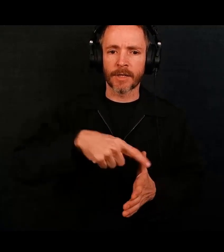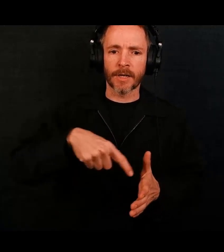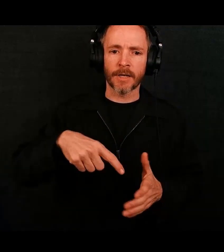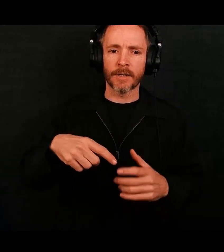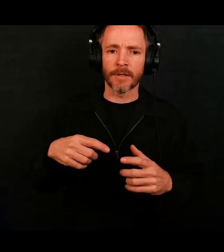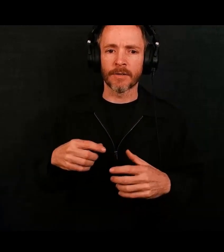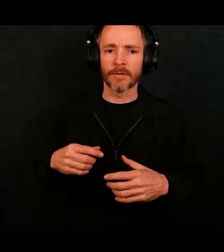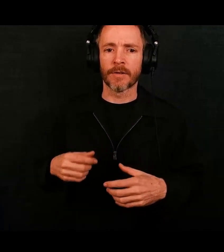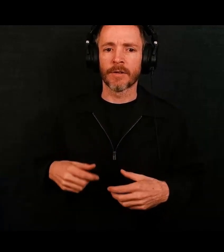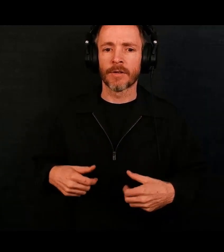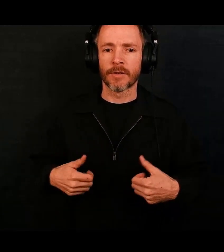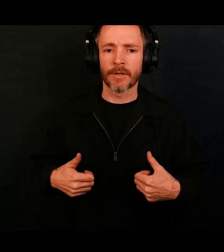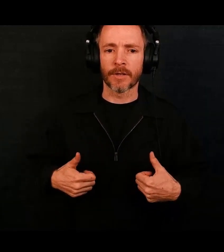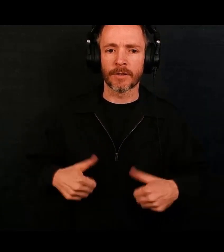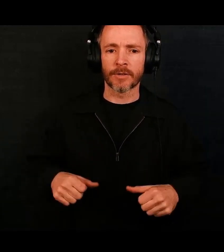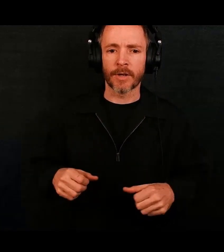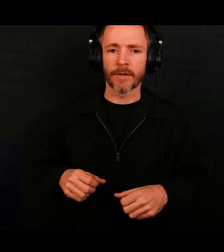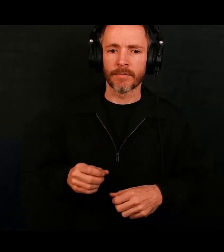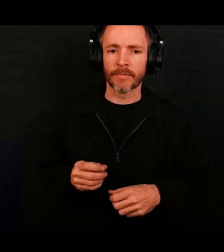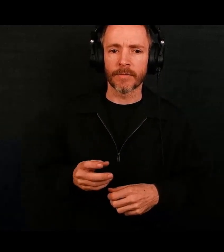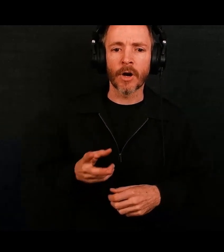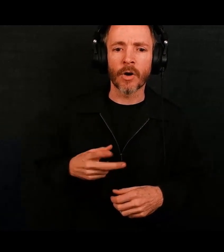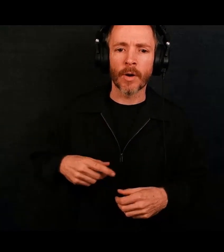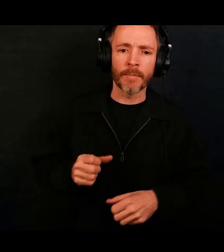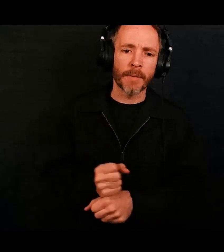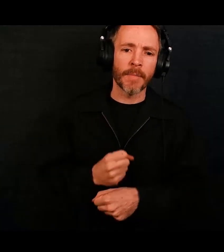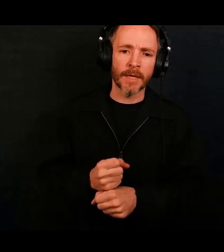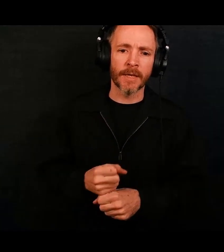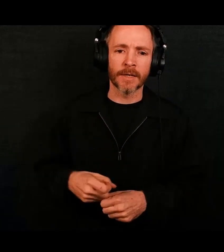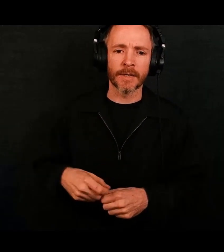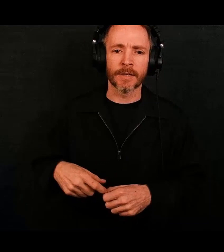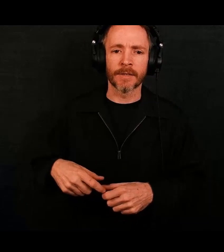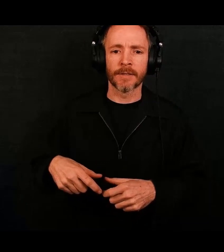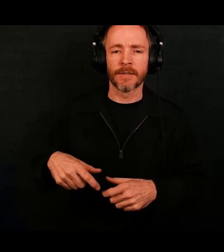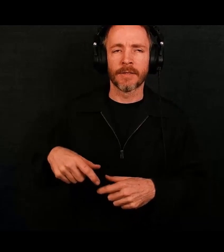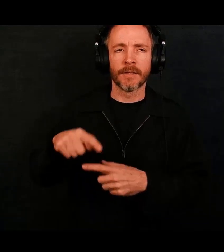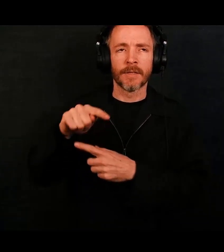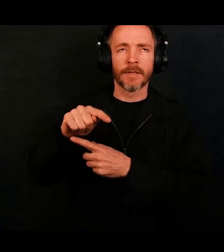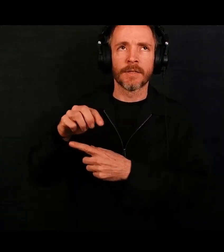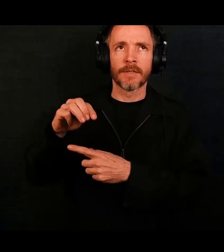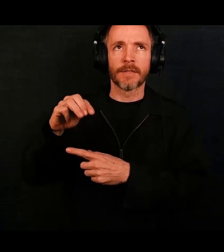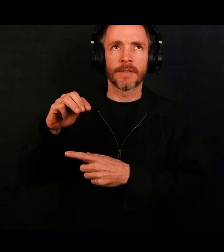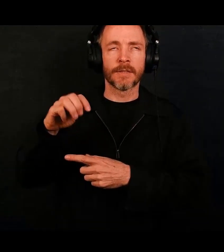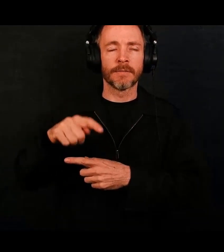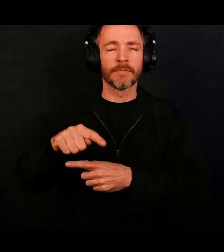like cut it and try and. Oh, I'm making a